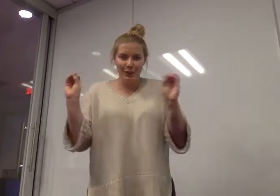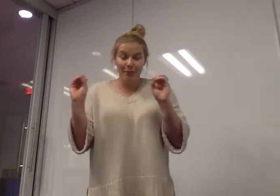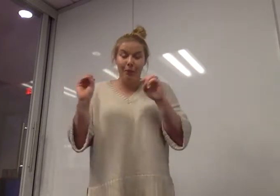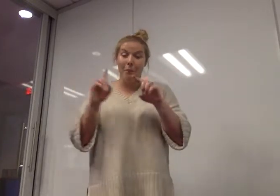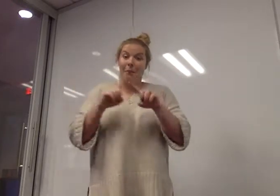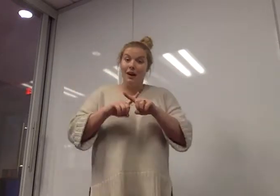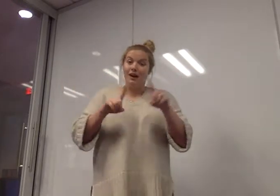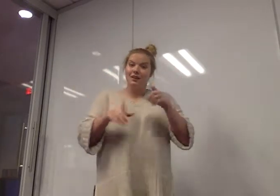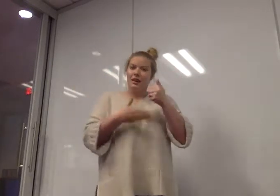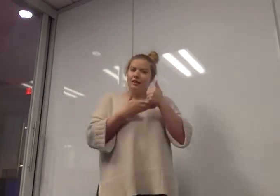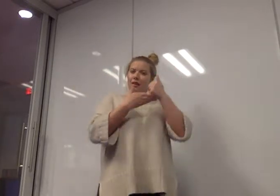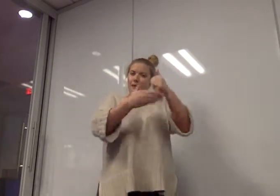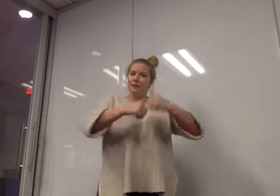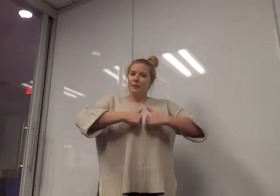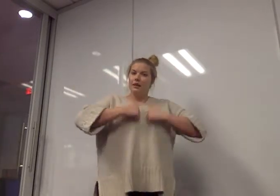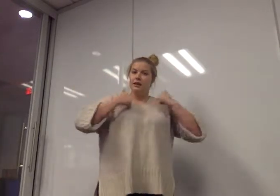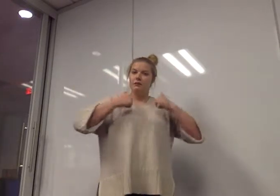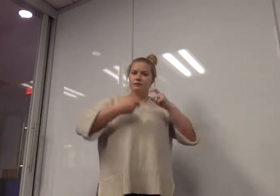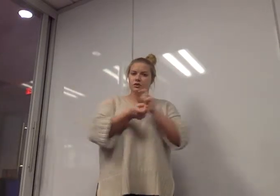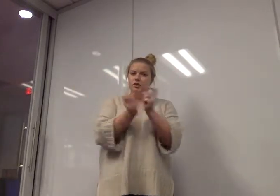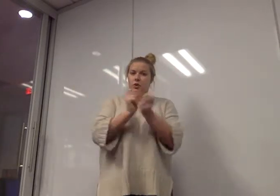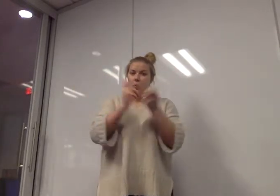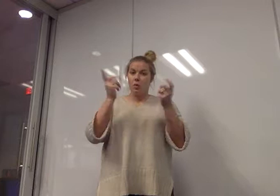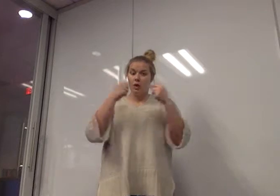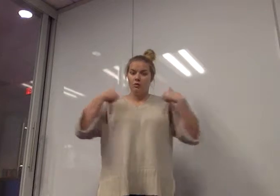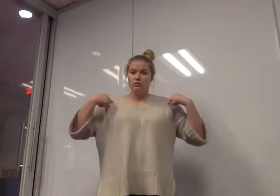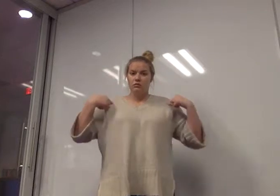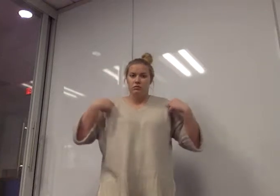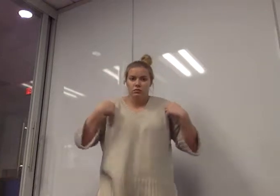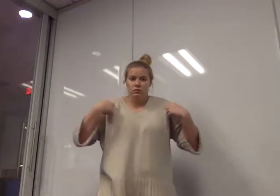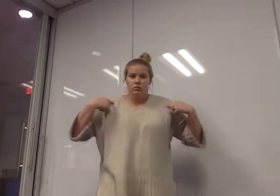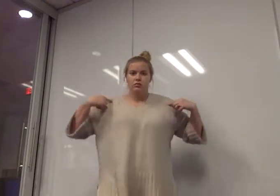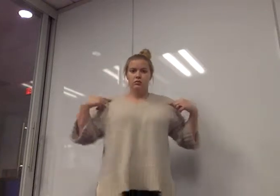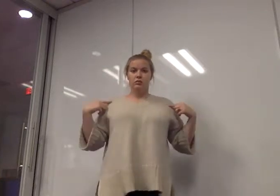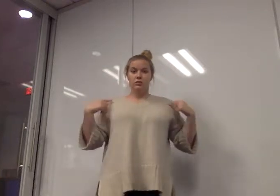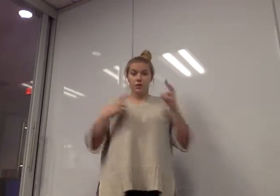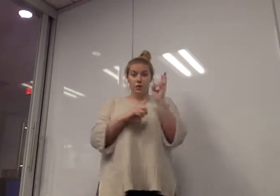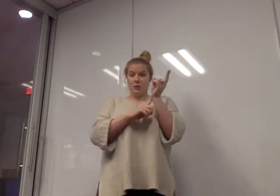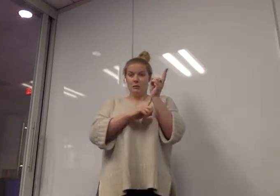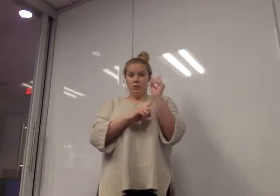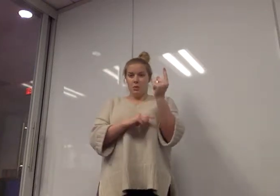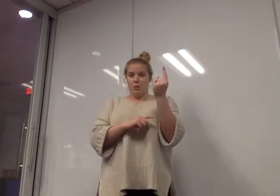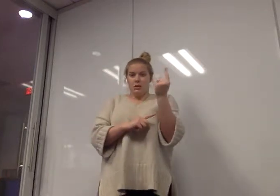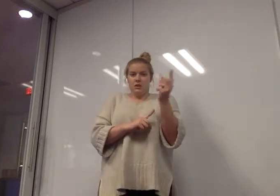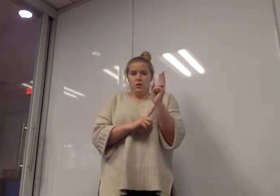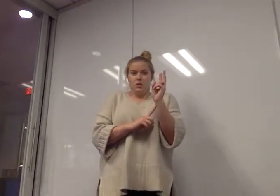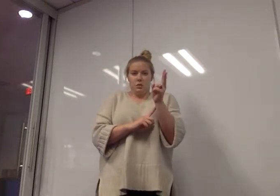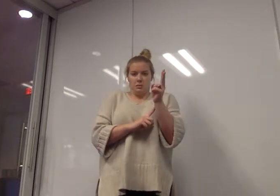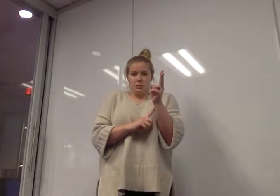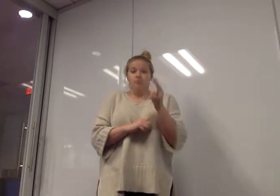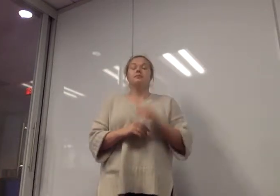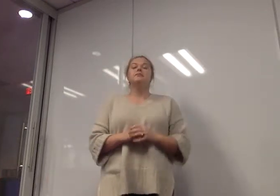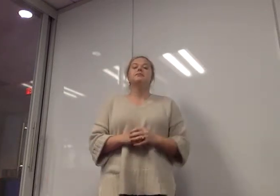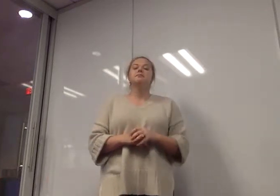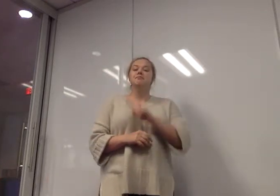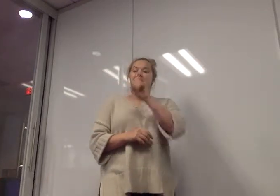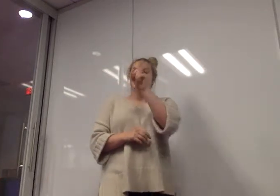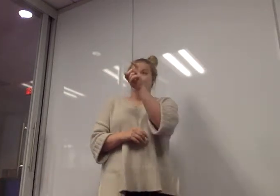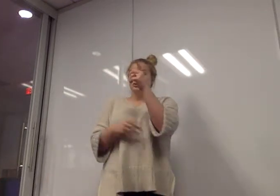that you change your posture for 2 minutes. But before I give it away, I want to ask you to right now do a